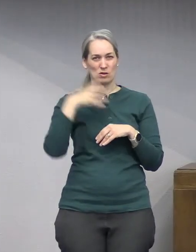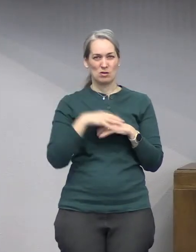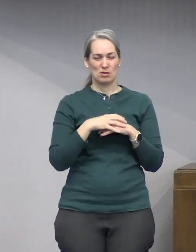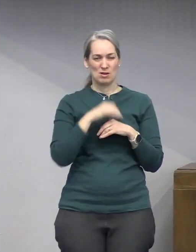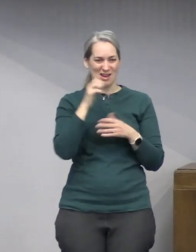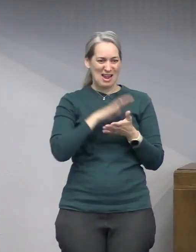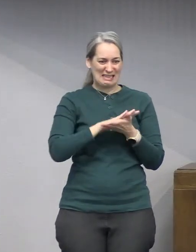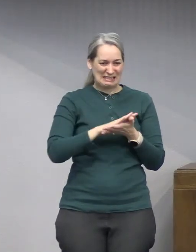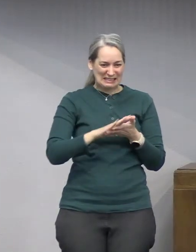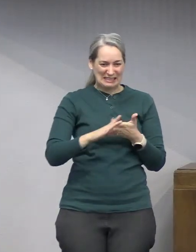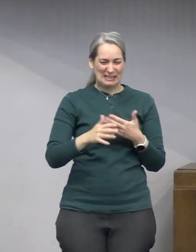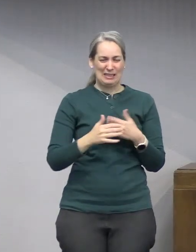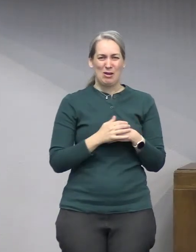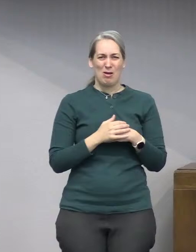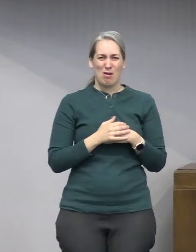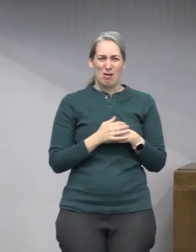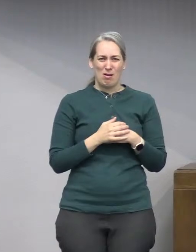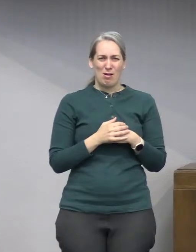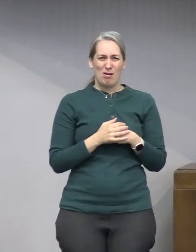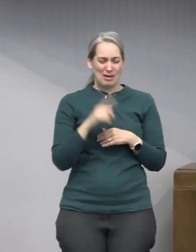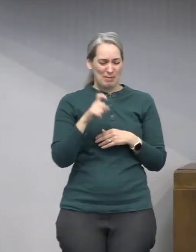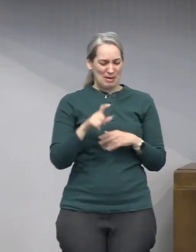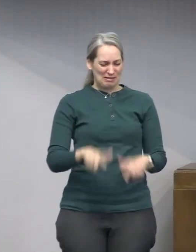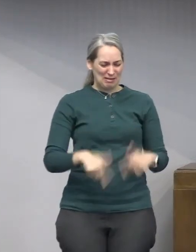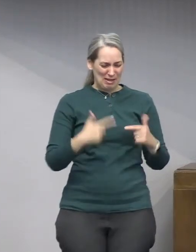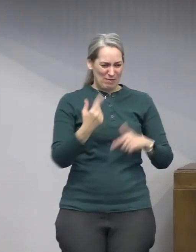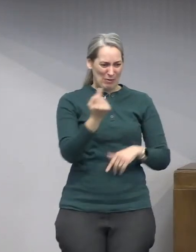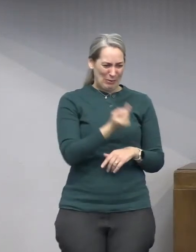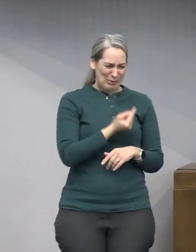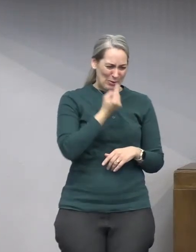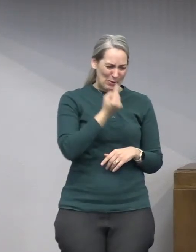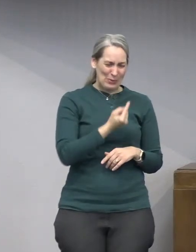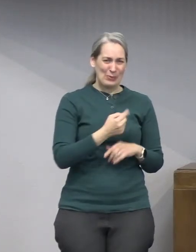Unclean. You must live alone.